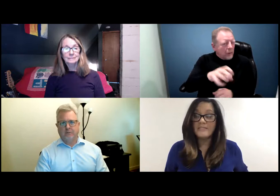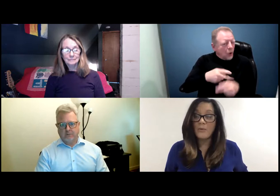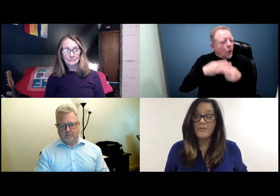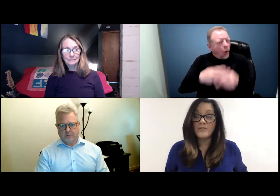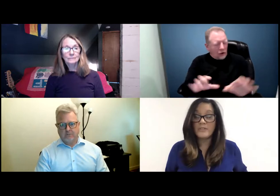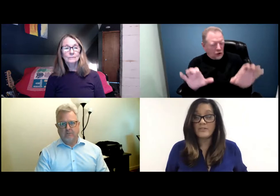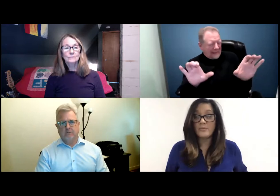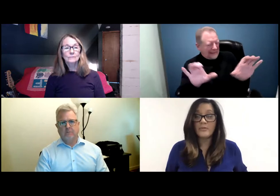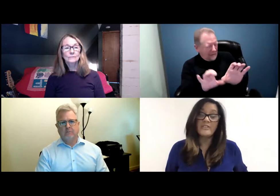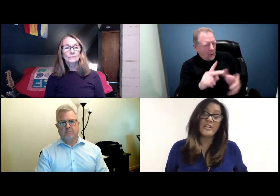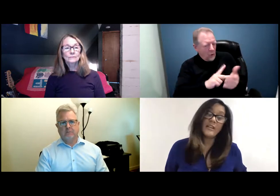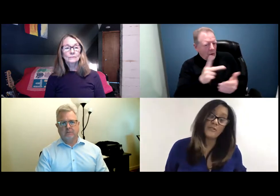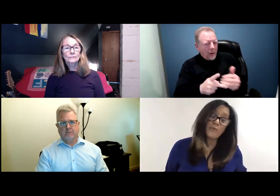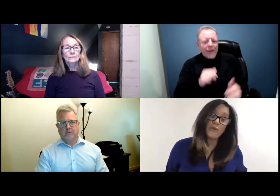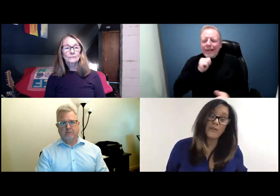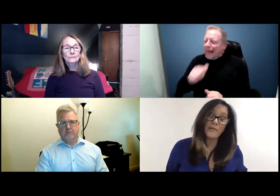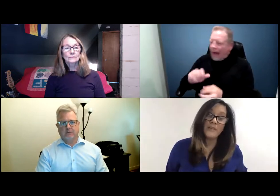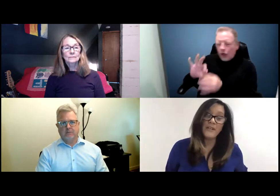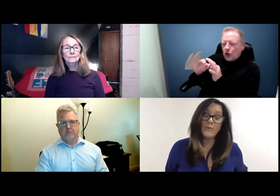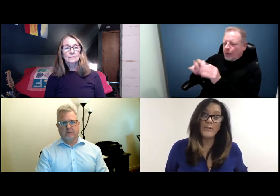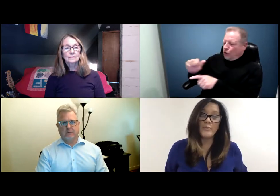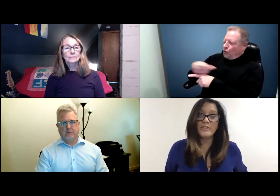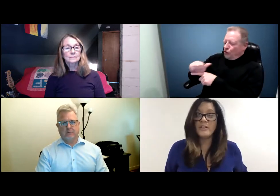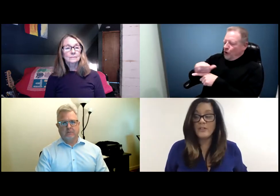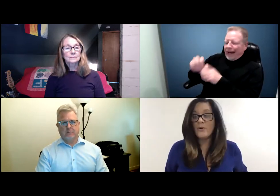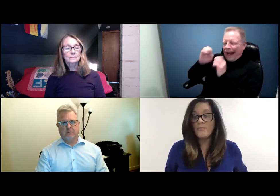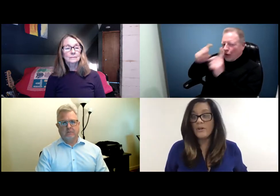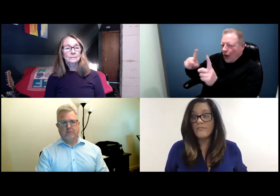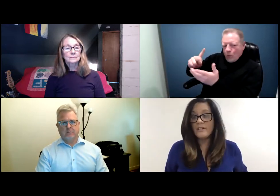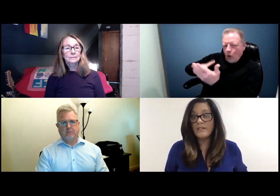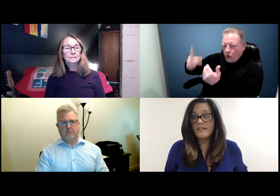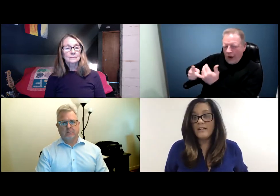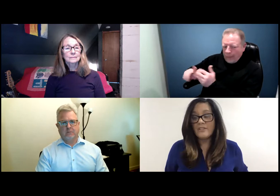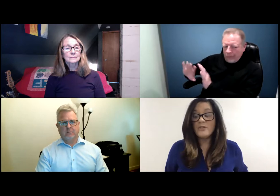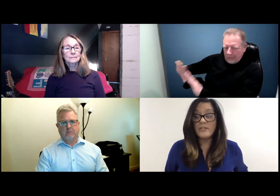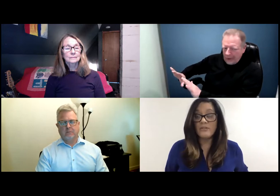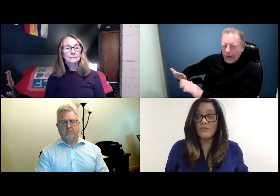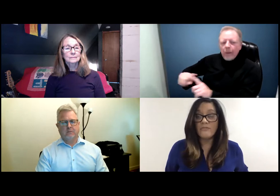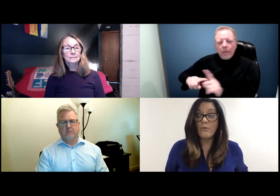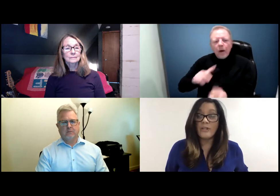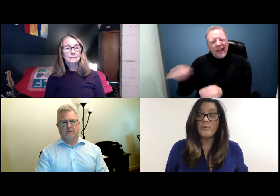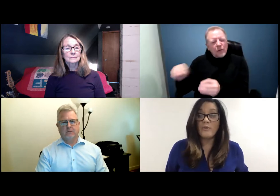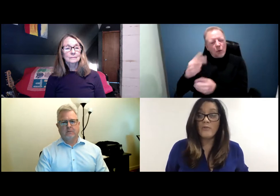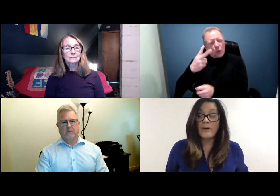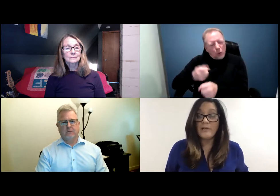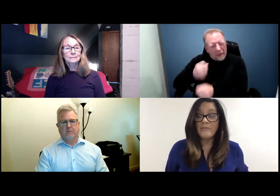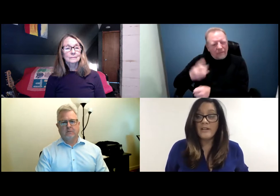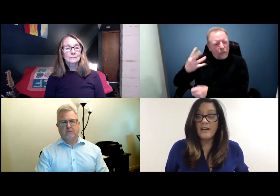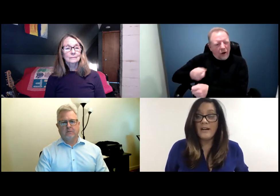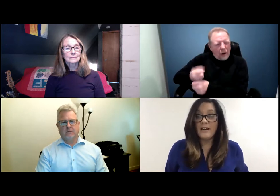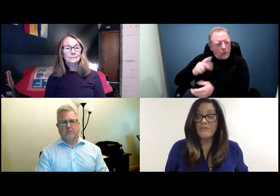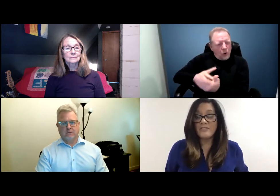now, as opposed to an interpreter education program, which would connote more of a 2-year or a 4-year